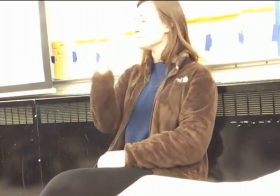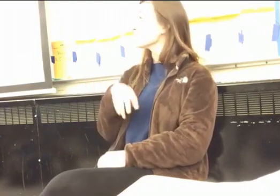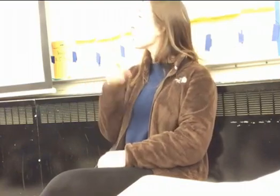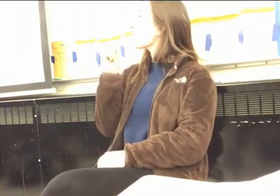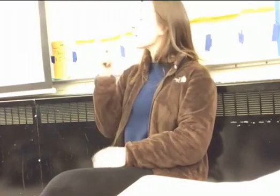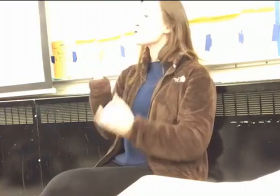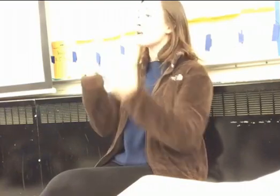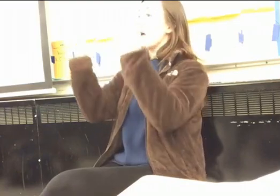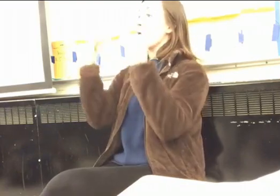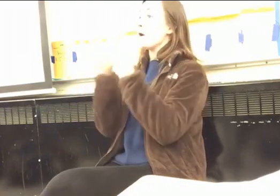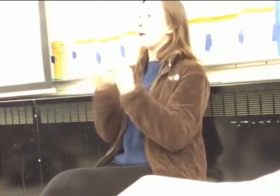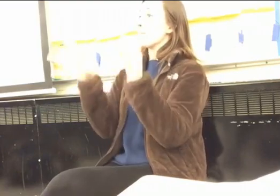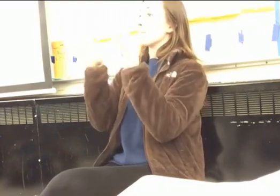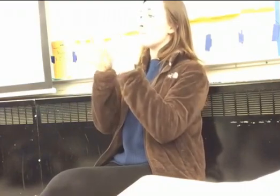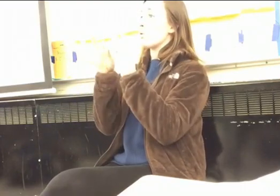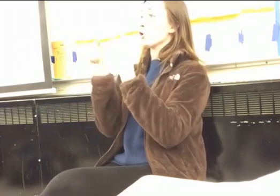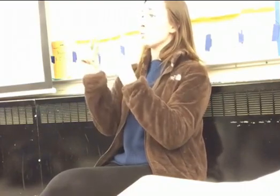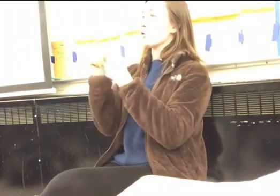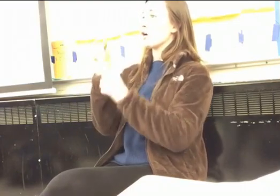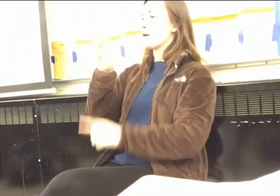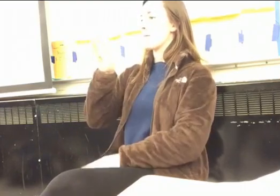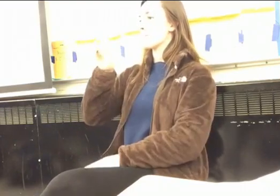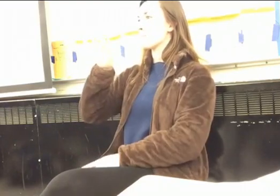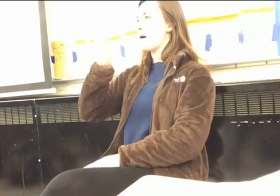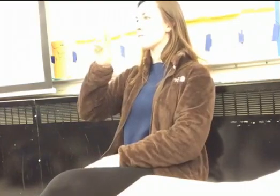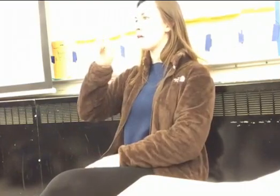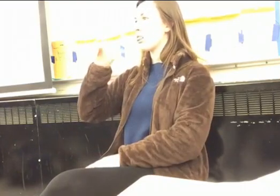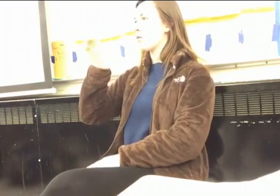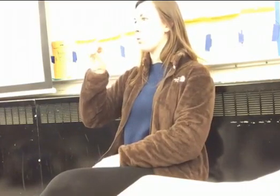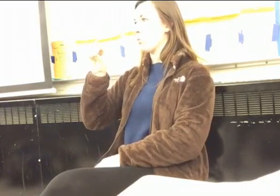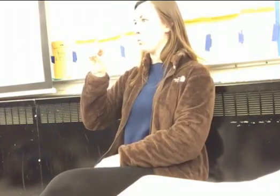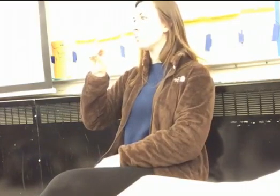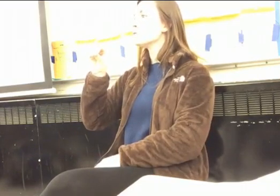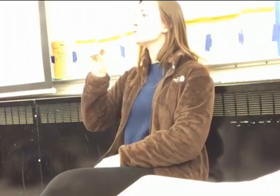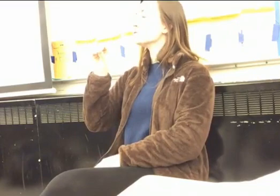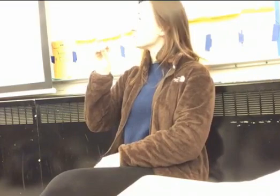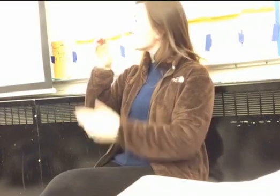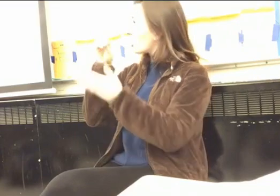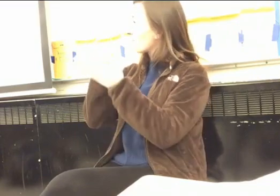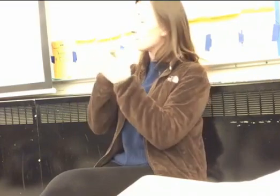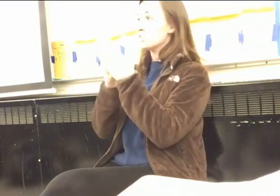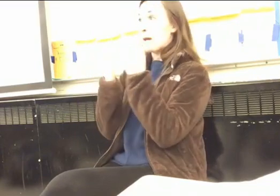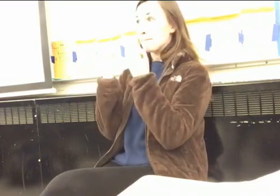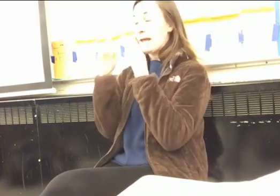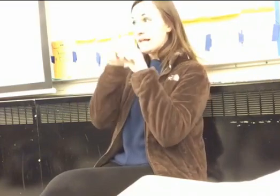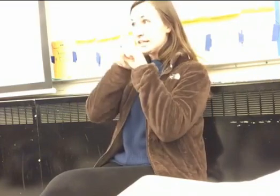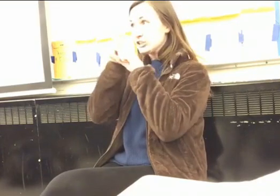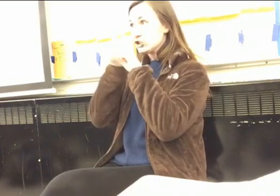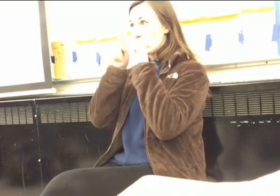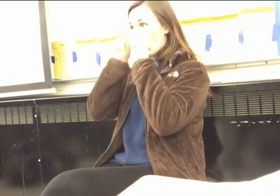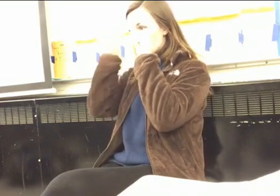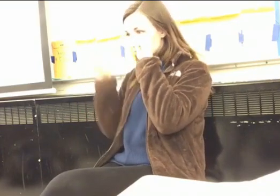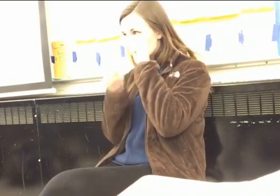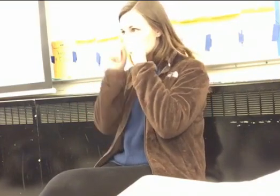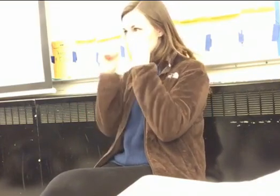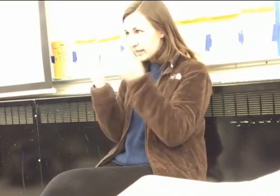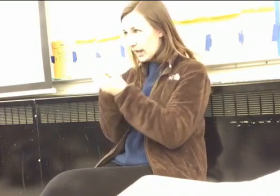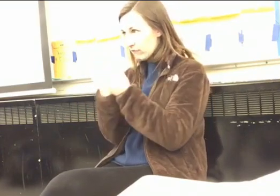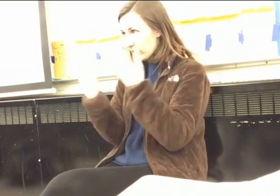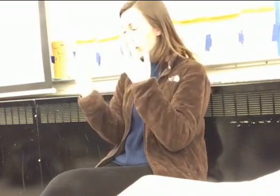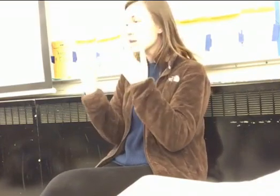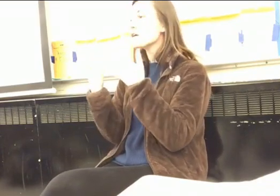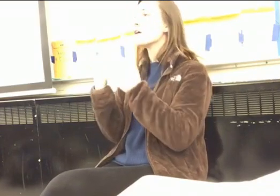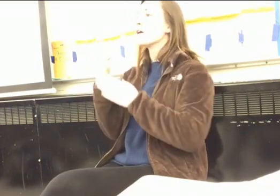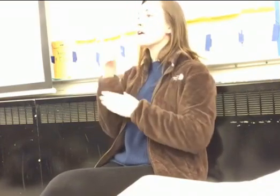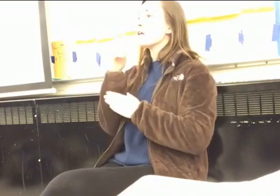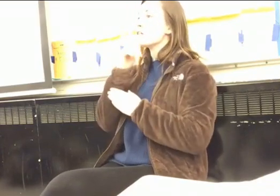And also, with this buffalo, if you will also do me a favor and put a bunch of little stars around it, there